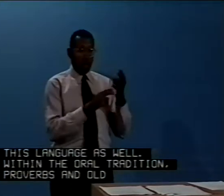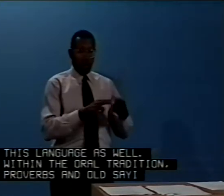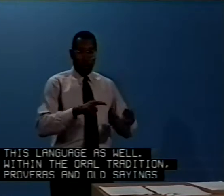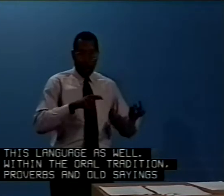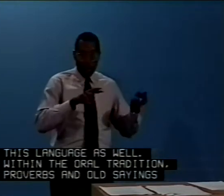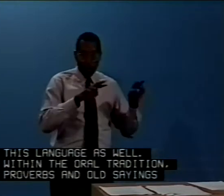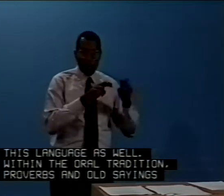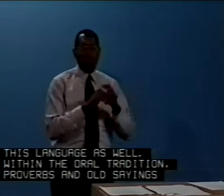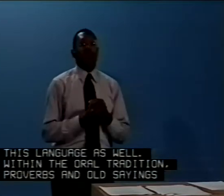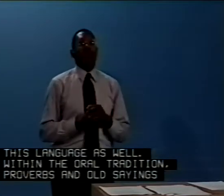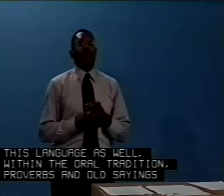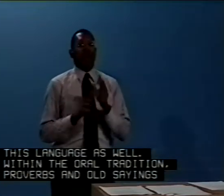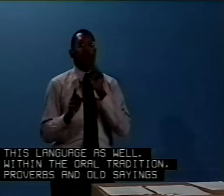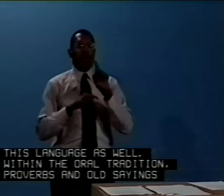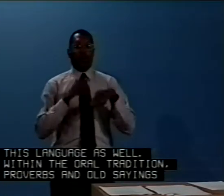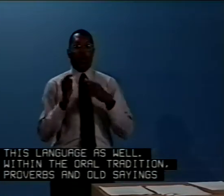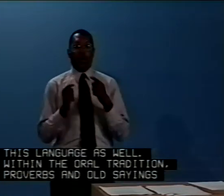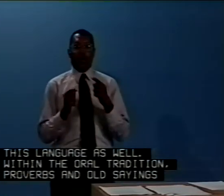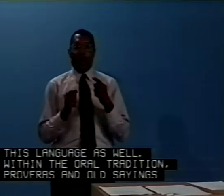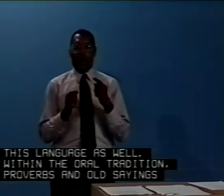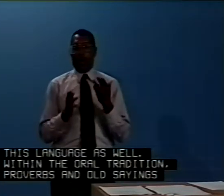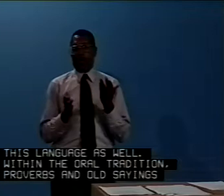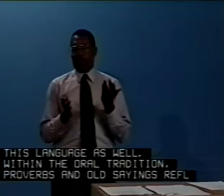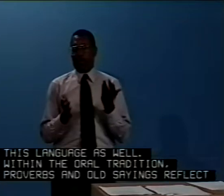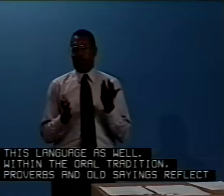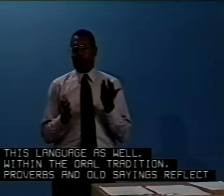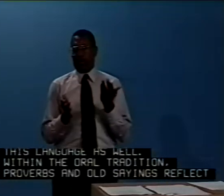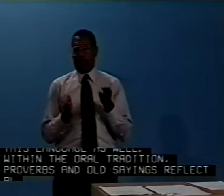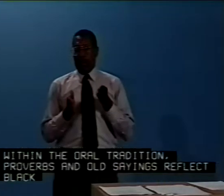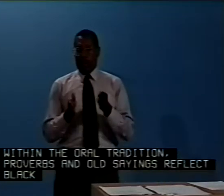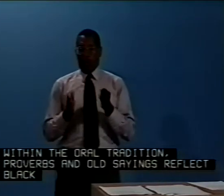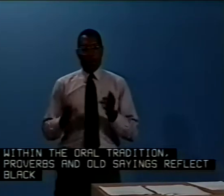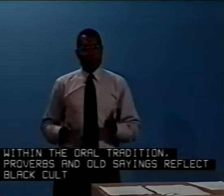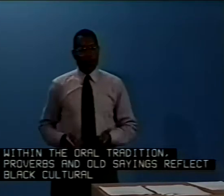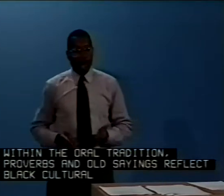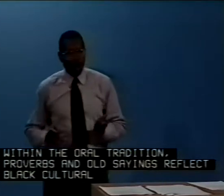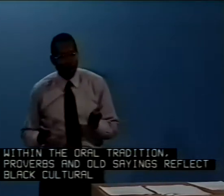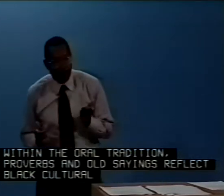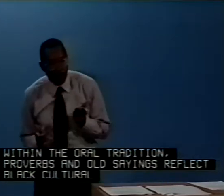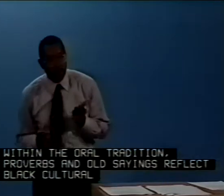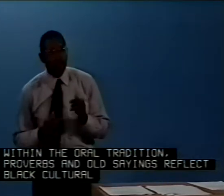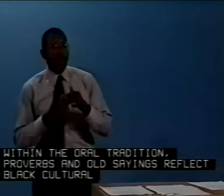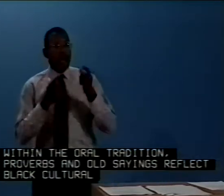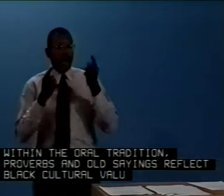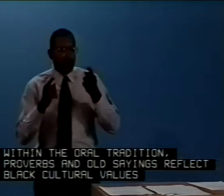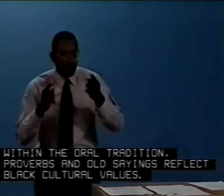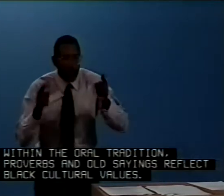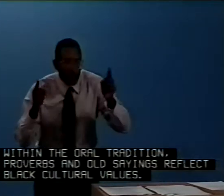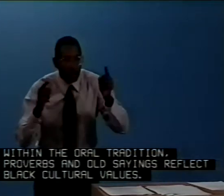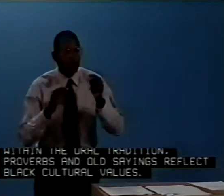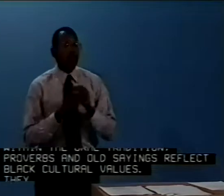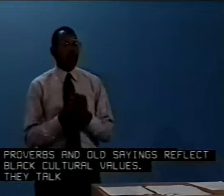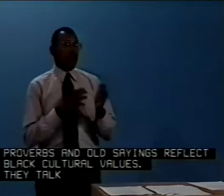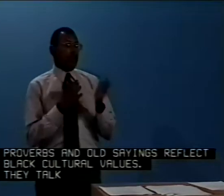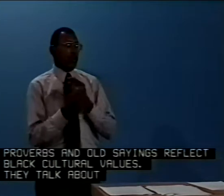reflect black cultural values. They talk about the way of life, how to succeed